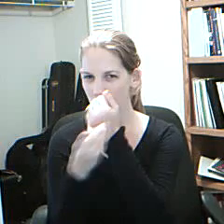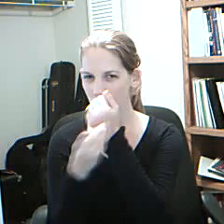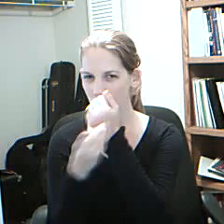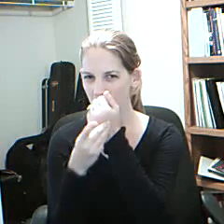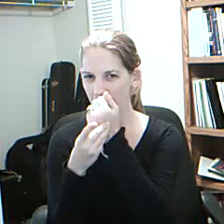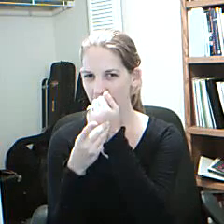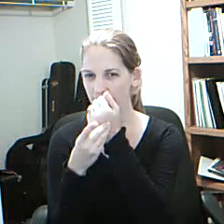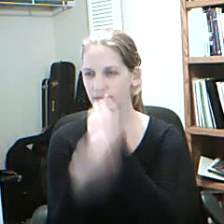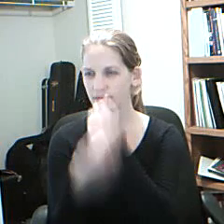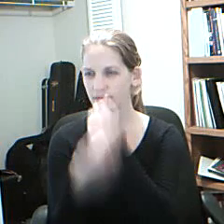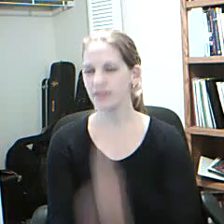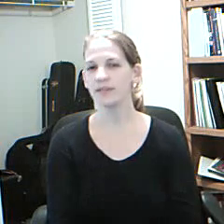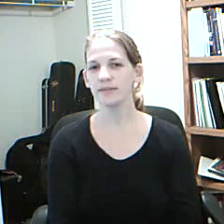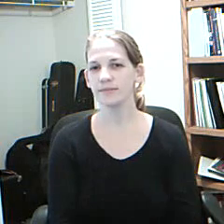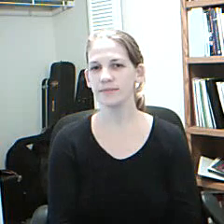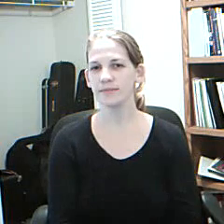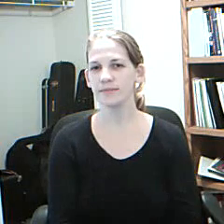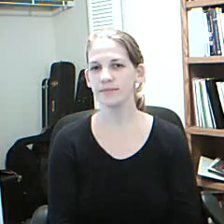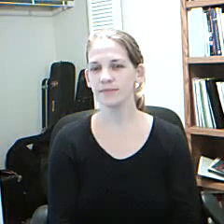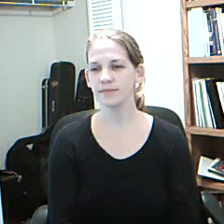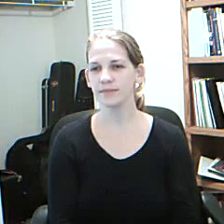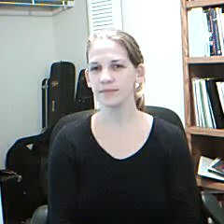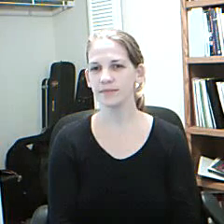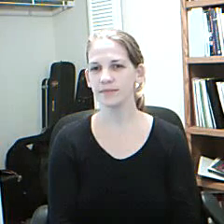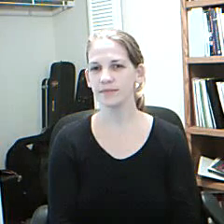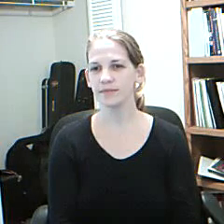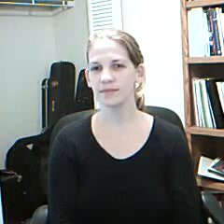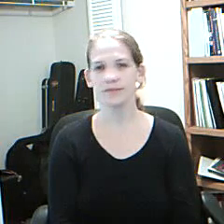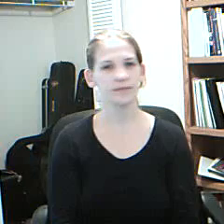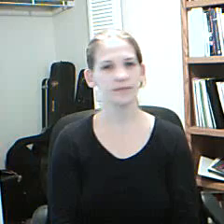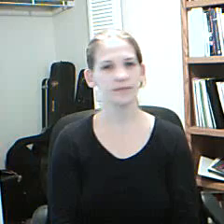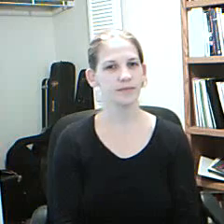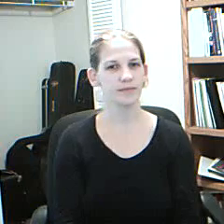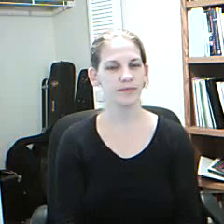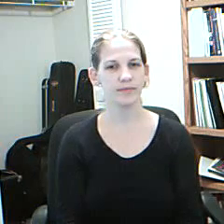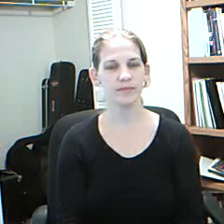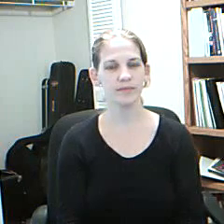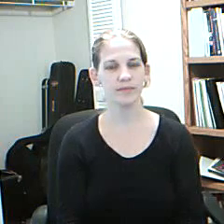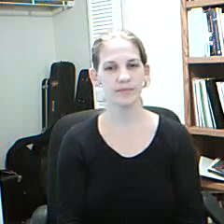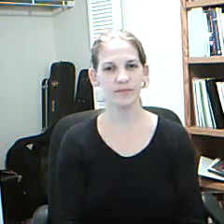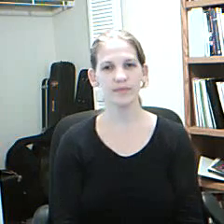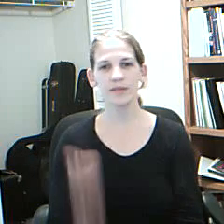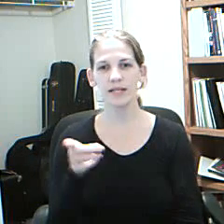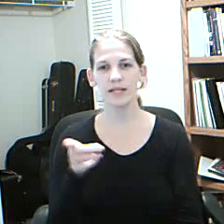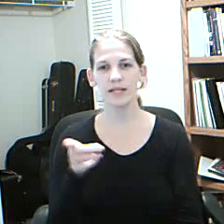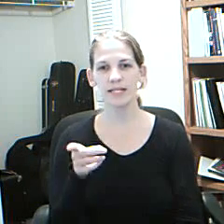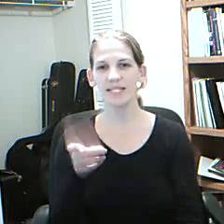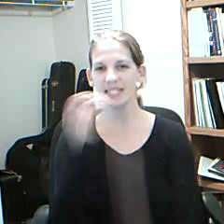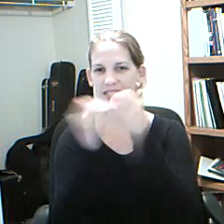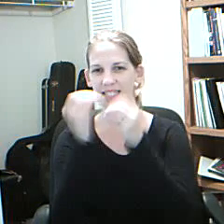it out on the weekends. He's doing it in moderation. He's watching his portions. He's